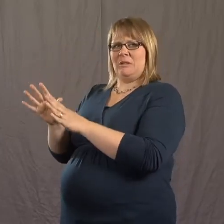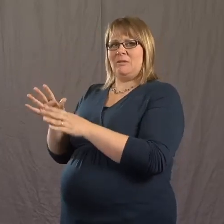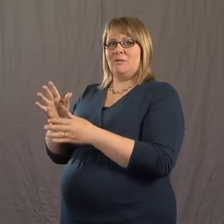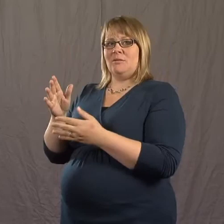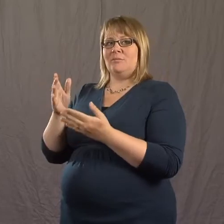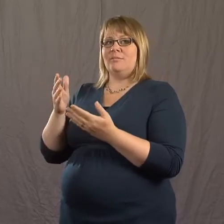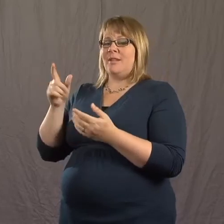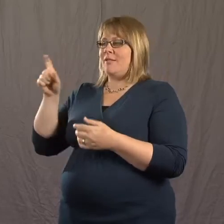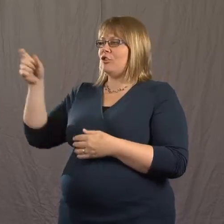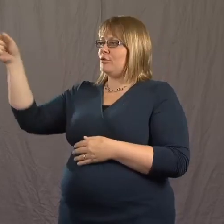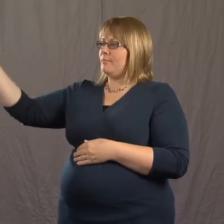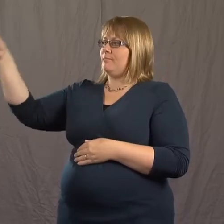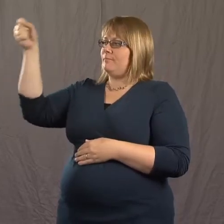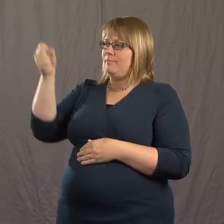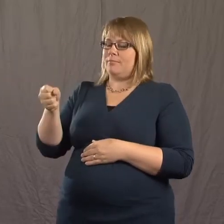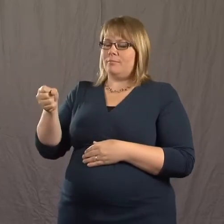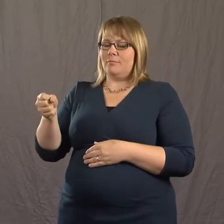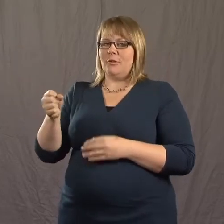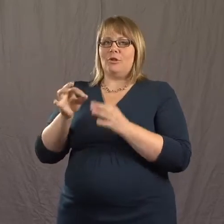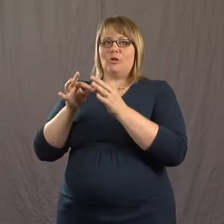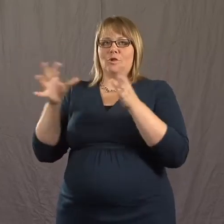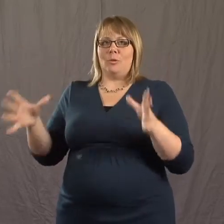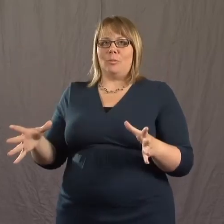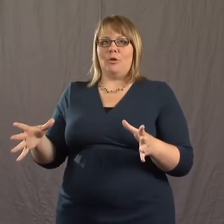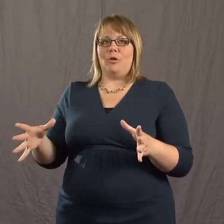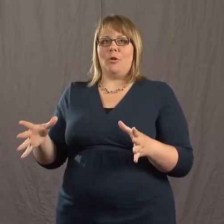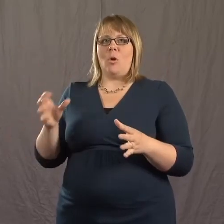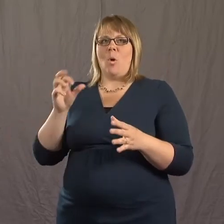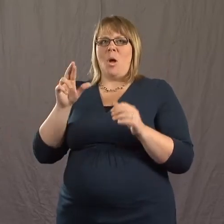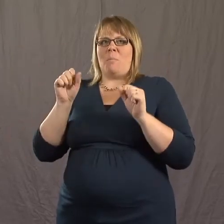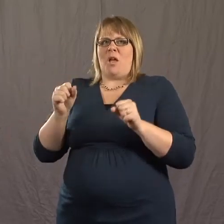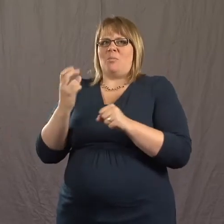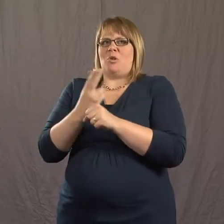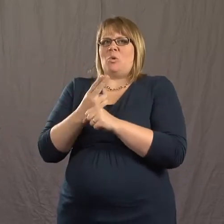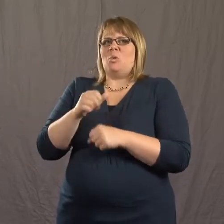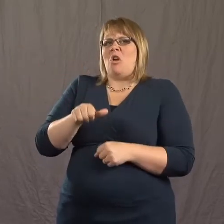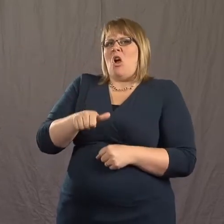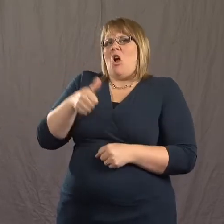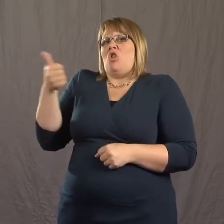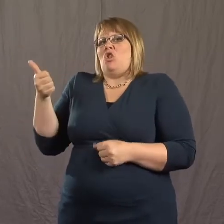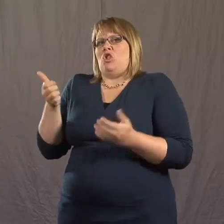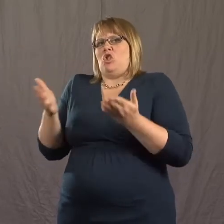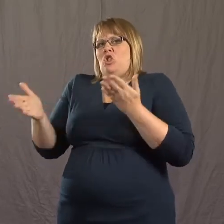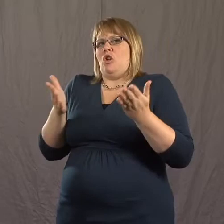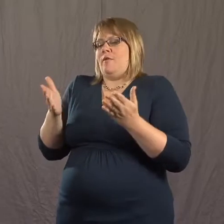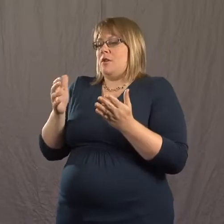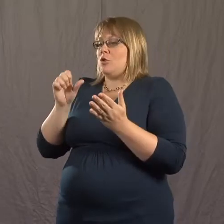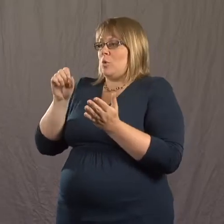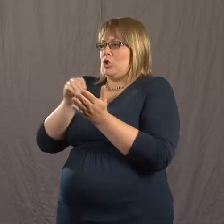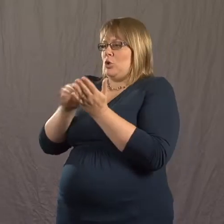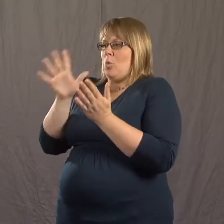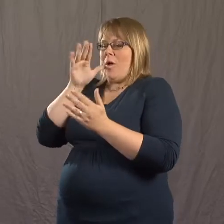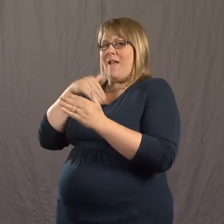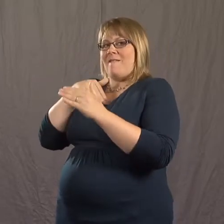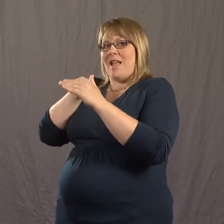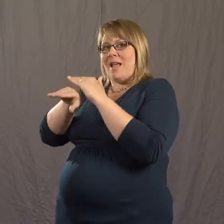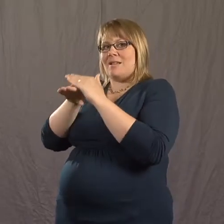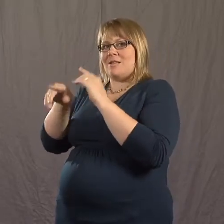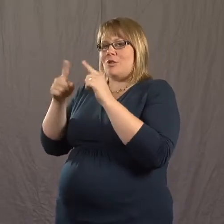vocabulary and the topic that's being presented. These are instances where an interpreter needs to be provided, or some other services in